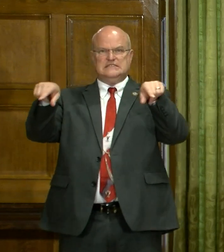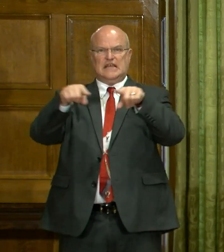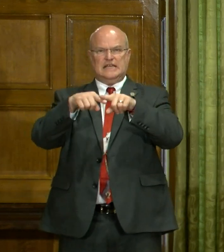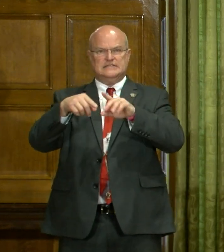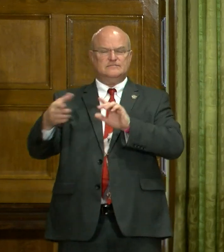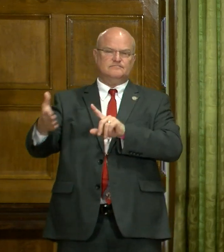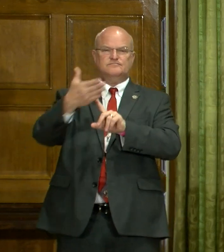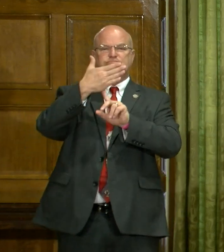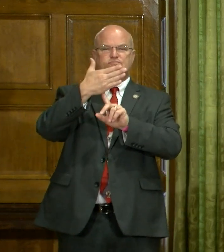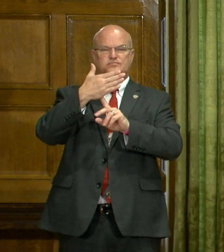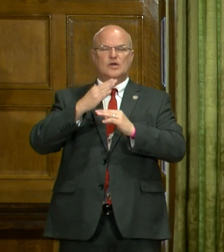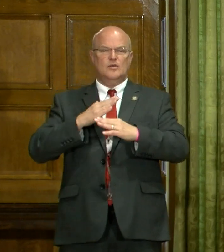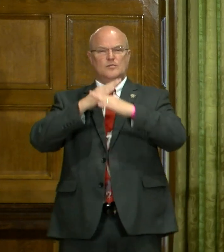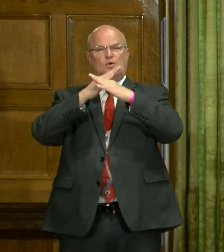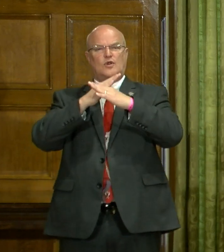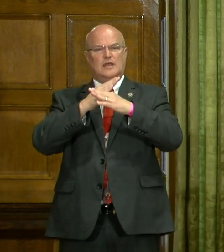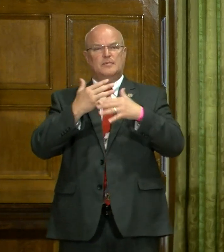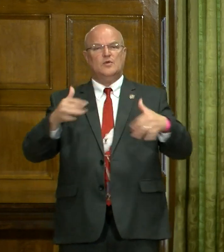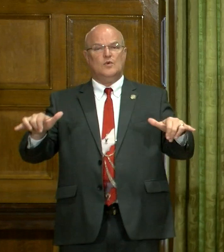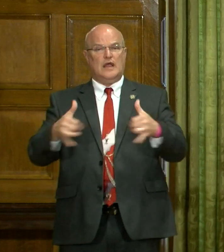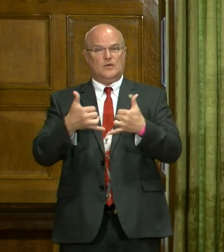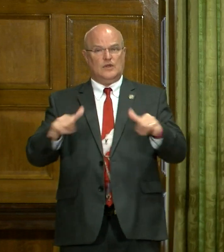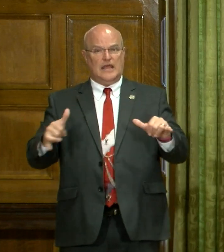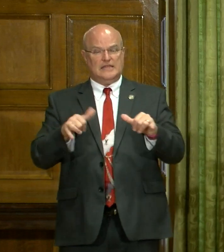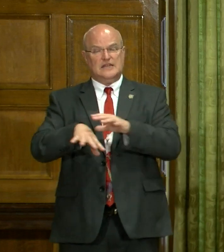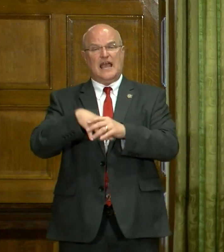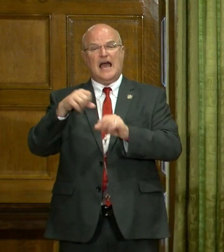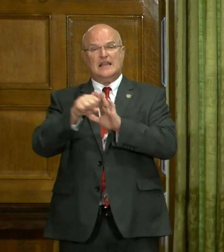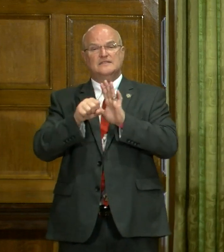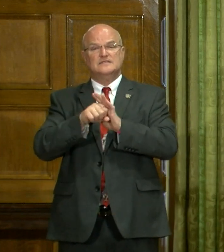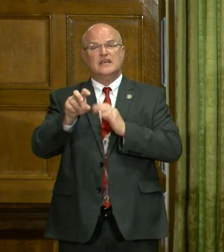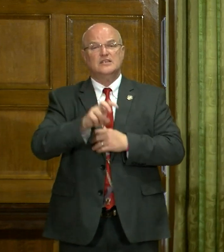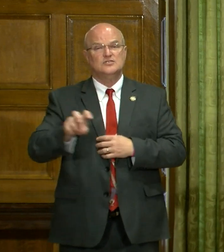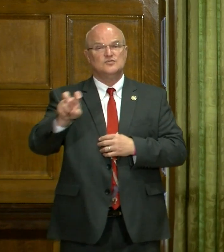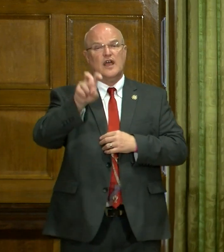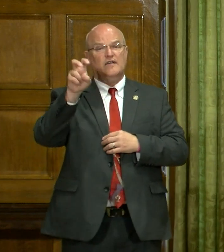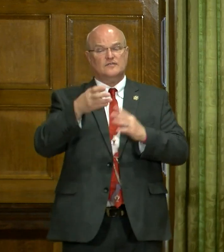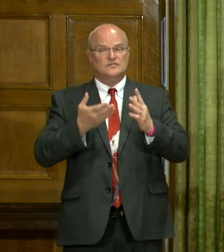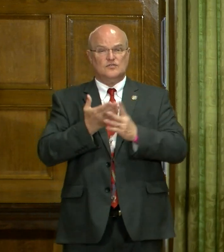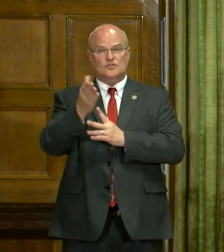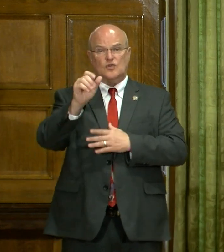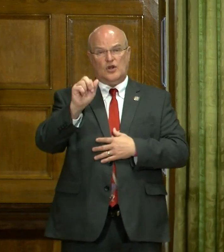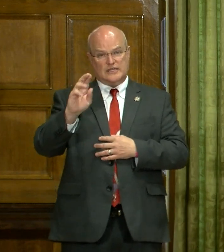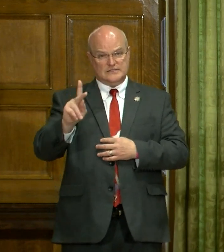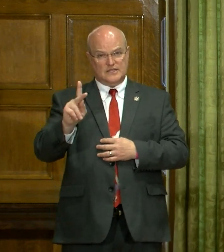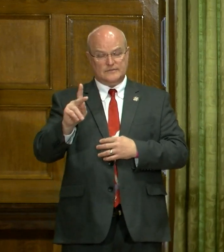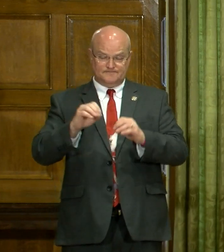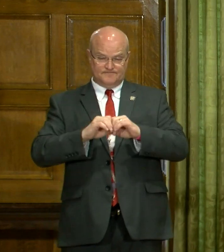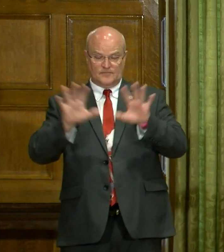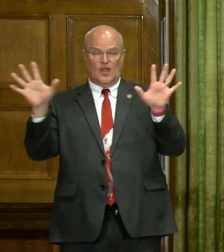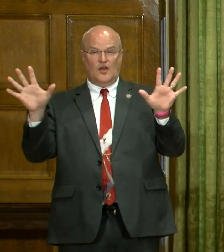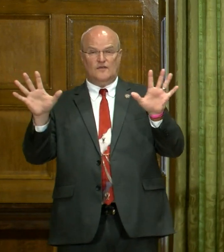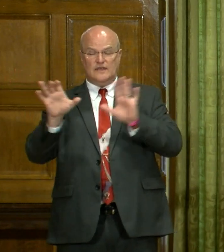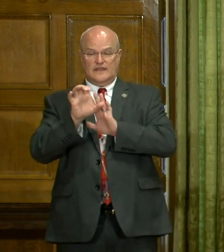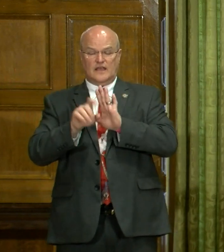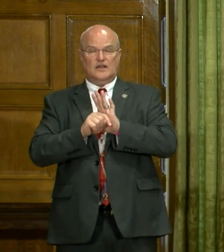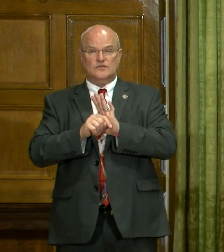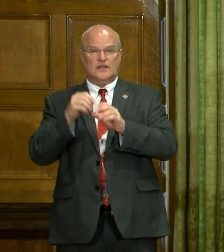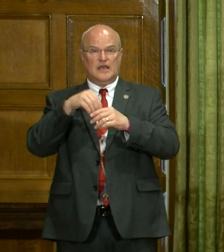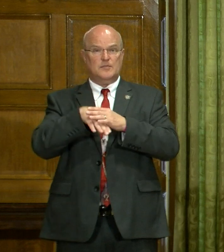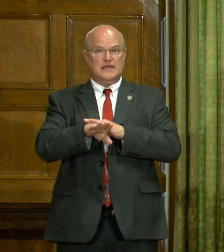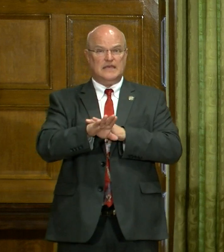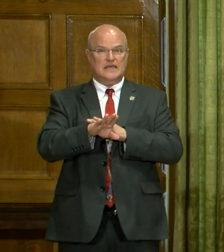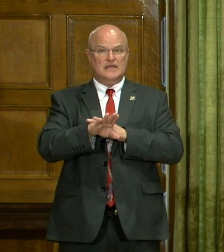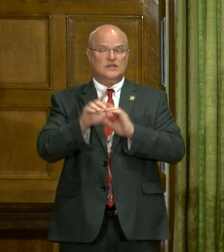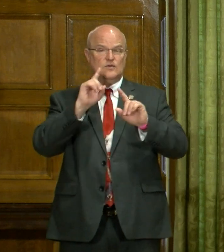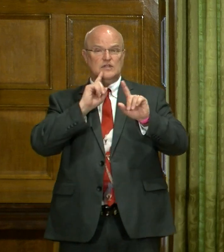to prohibit recreational out-of-state travelers from coming into Arkansas. Obviously, if the contractors are coming